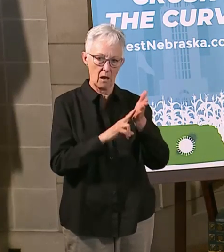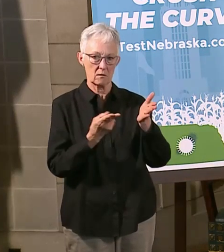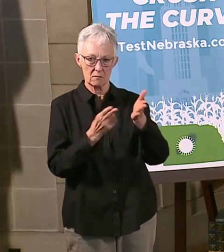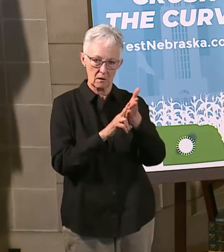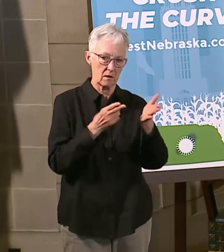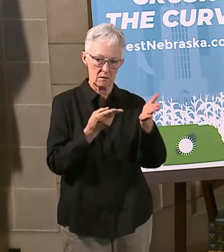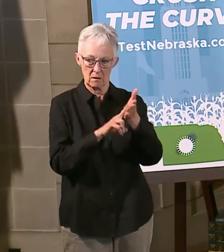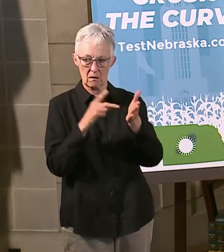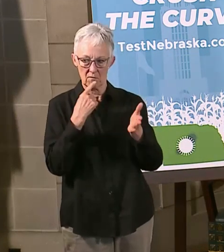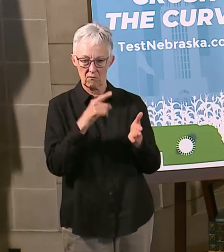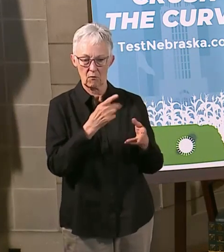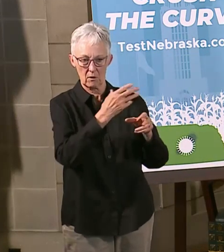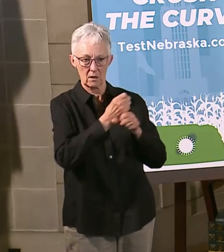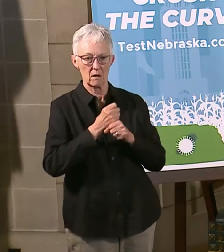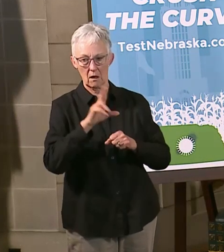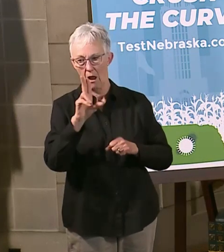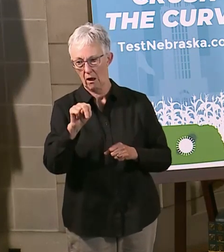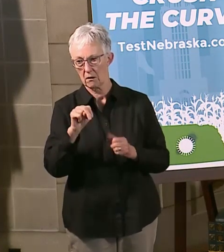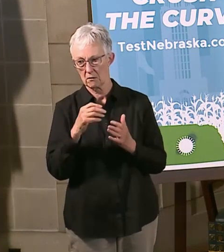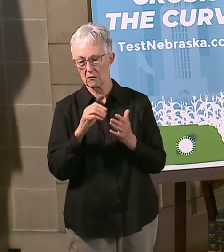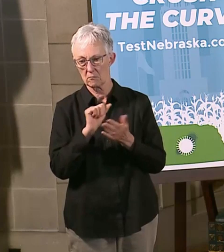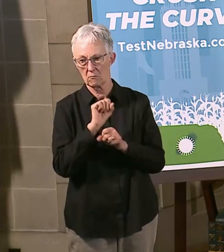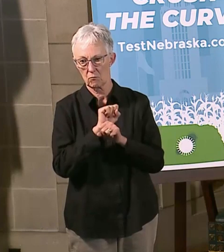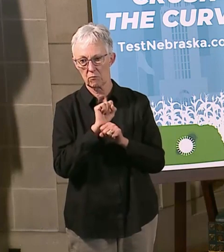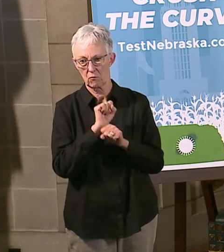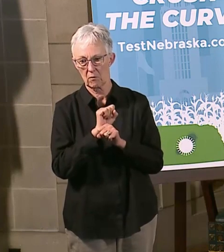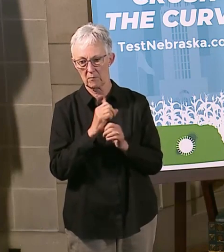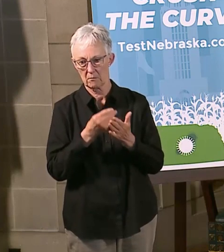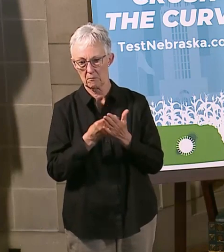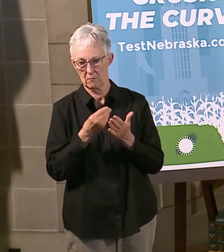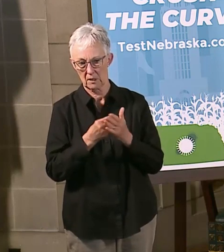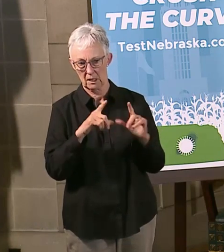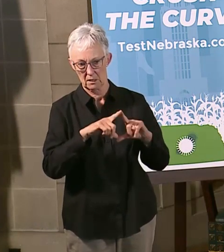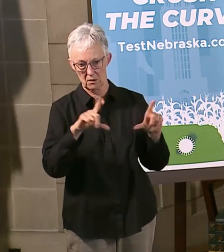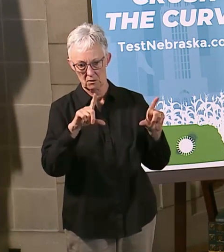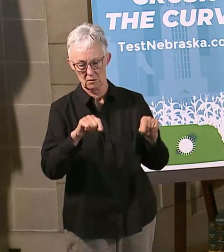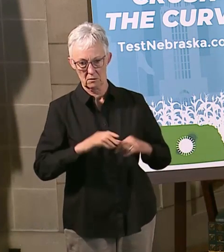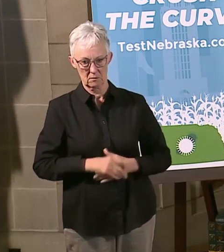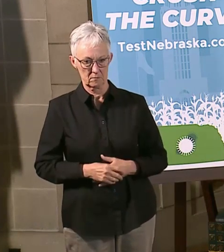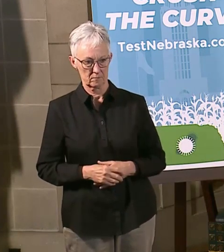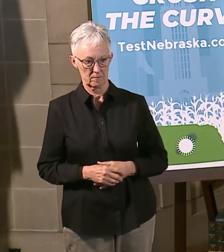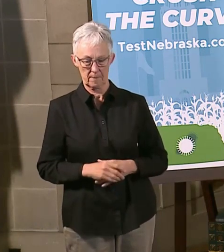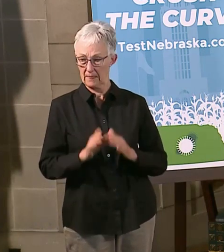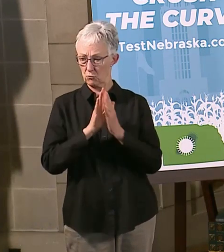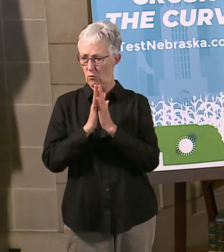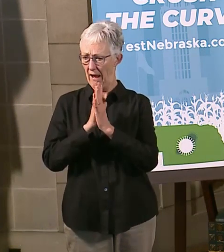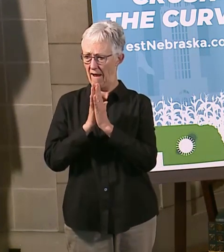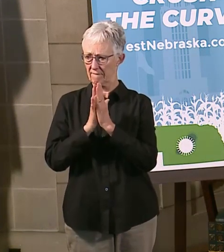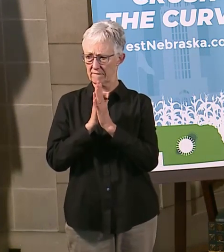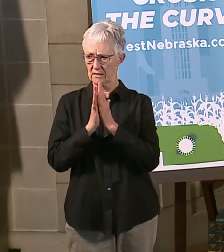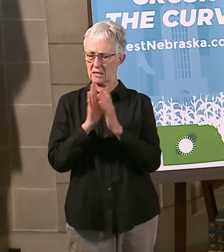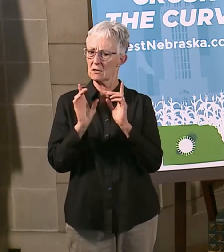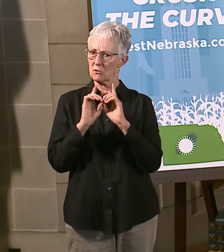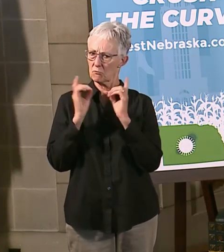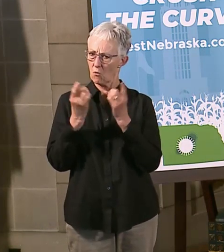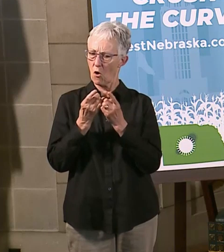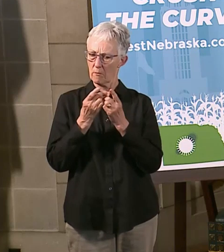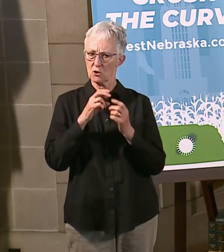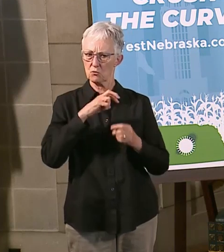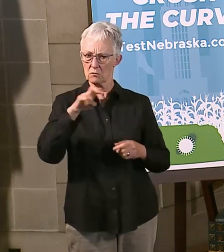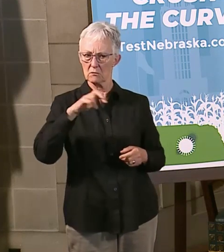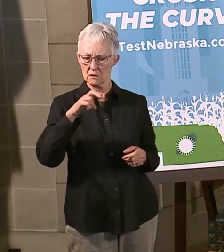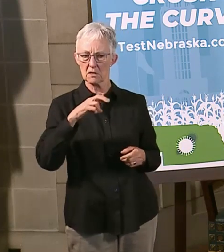those unemployment benefits. Also, with regard to traffic, the Department of Transportation has relayed some of its traffic. And